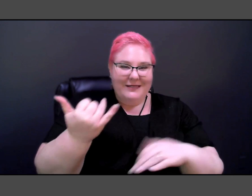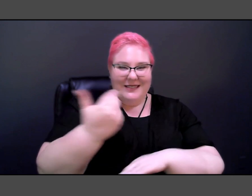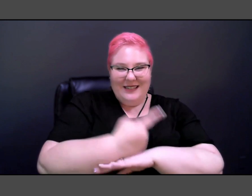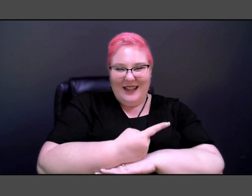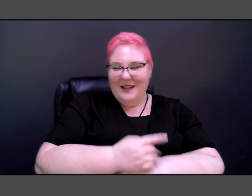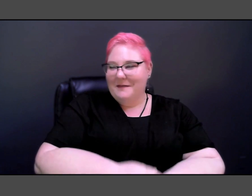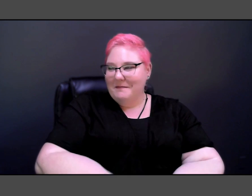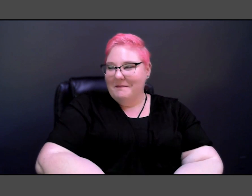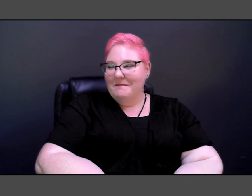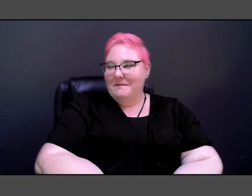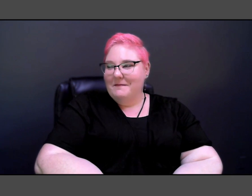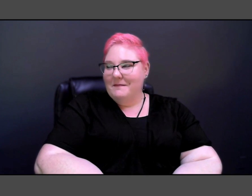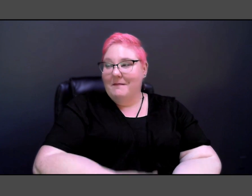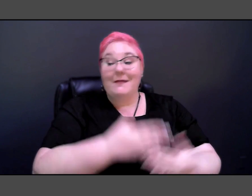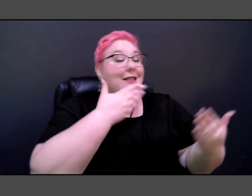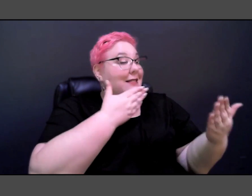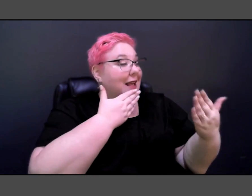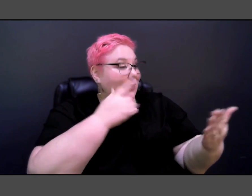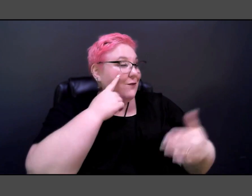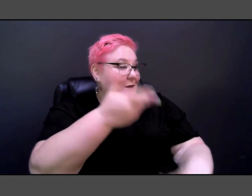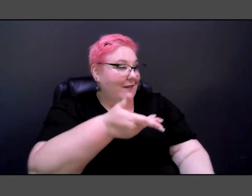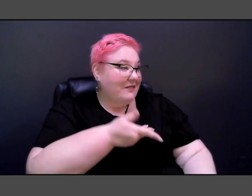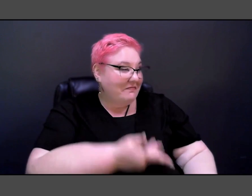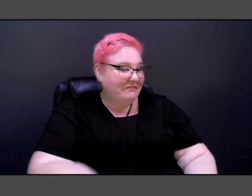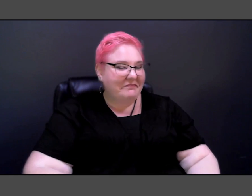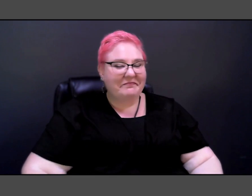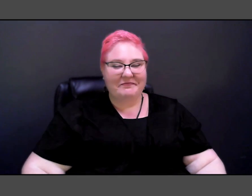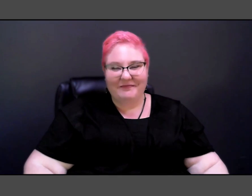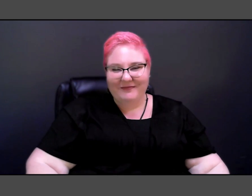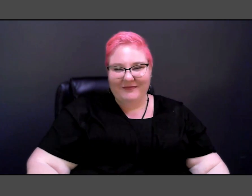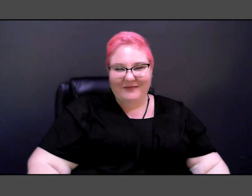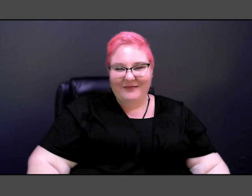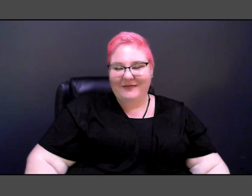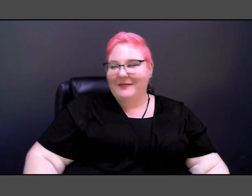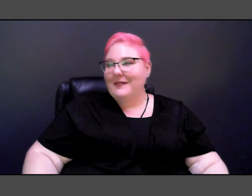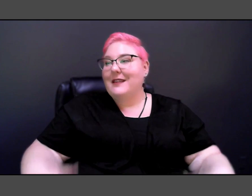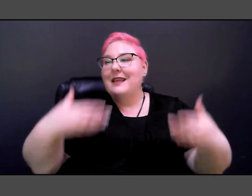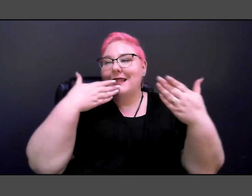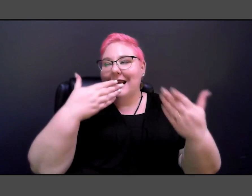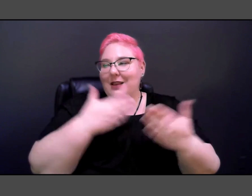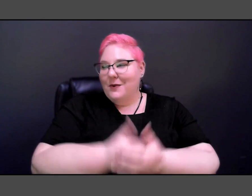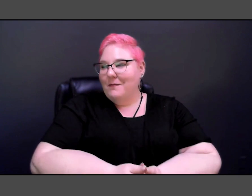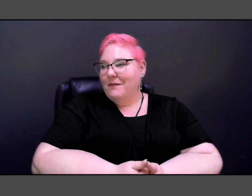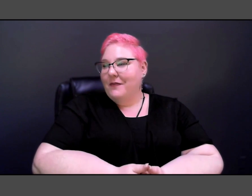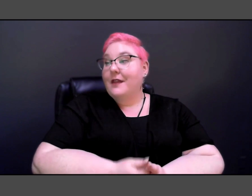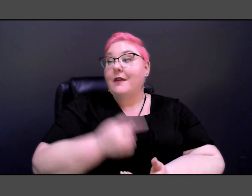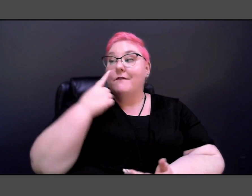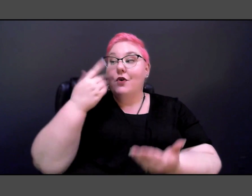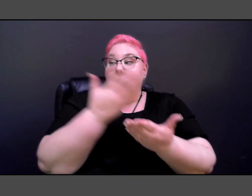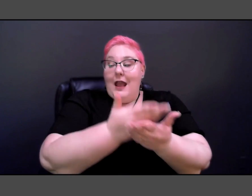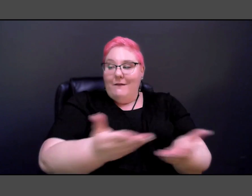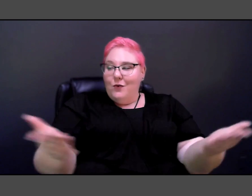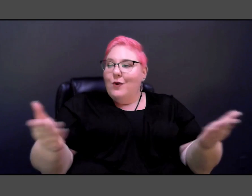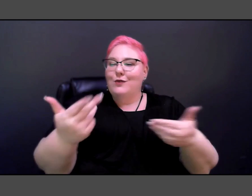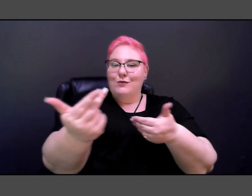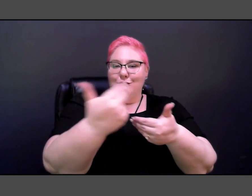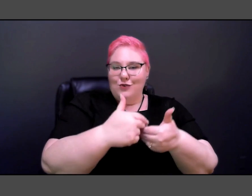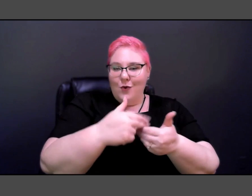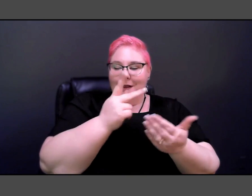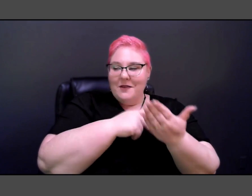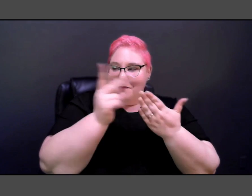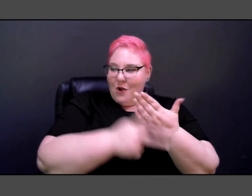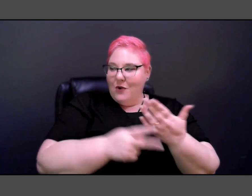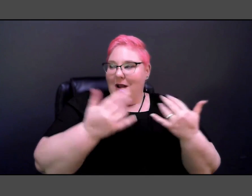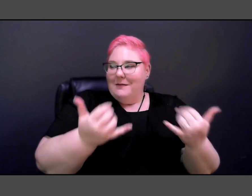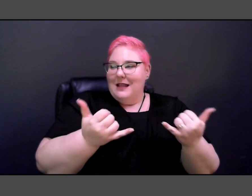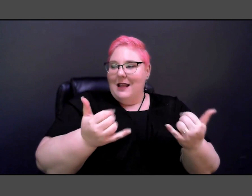Thank you for having me. Thank you. And to everyone who joined the program today, we thank you.